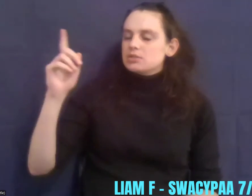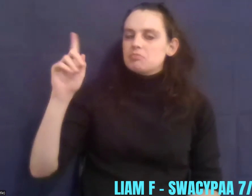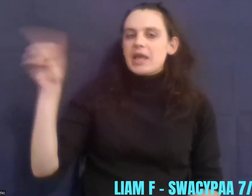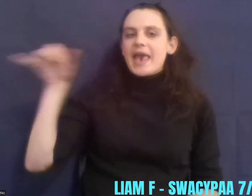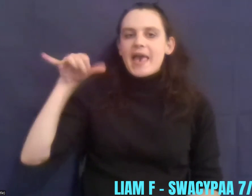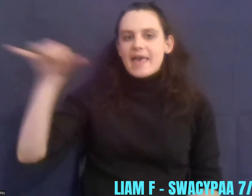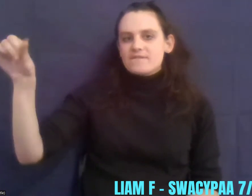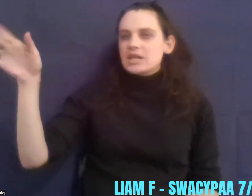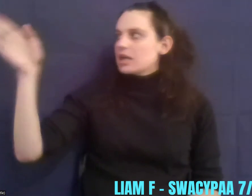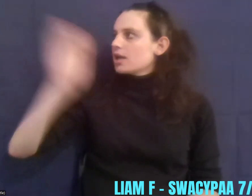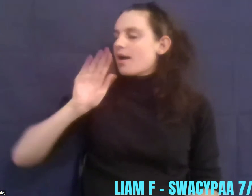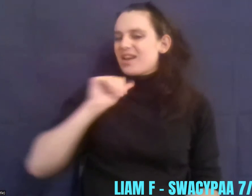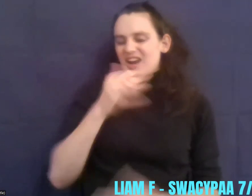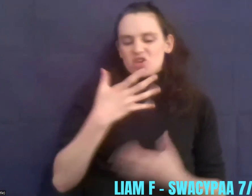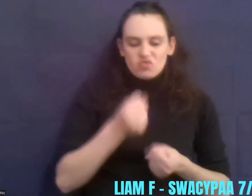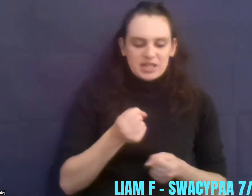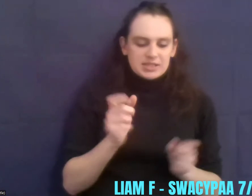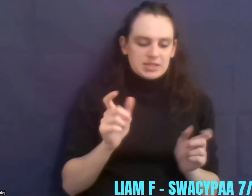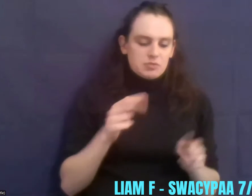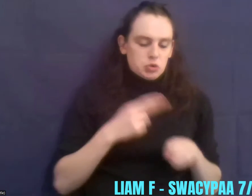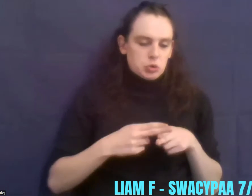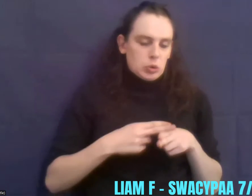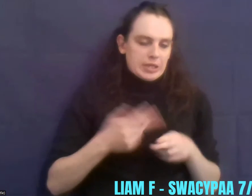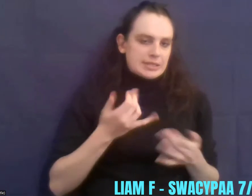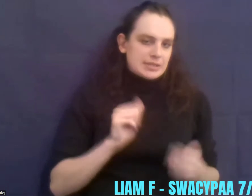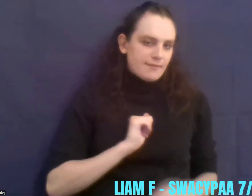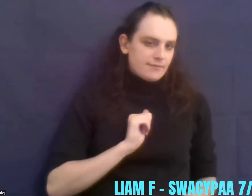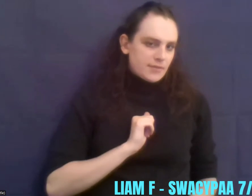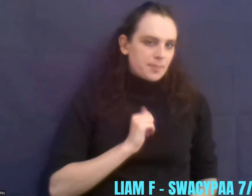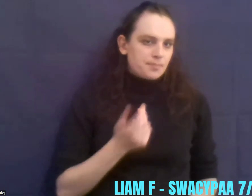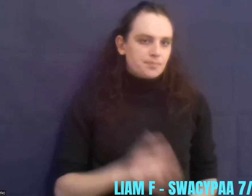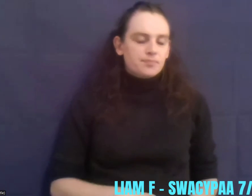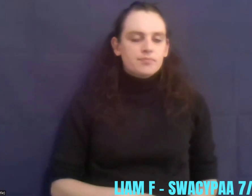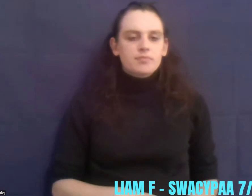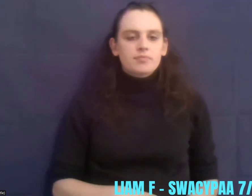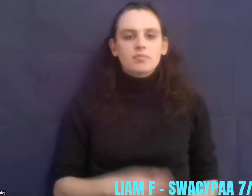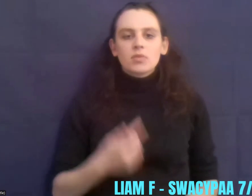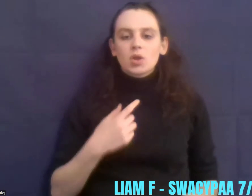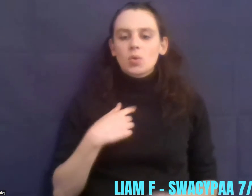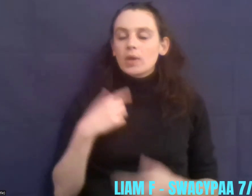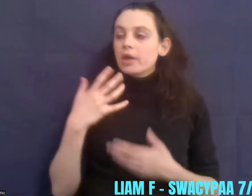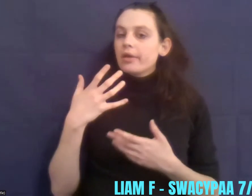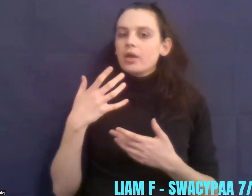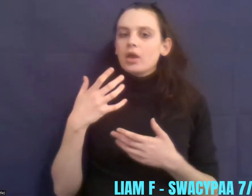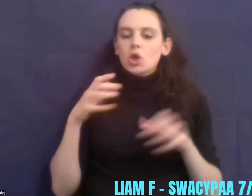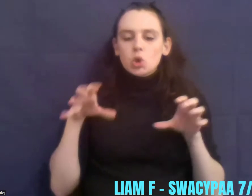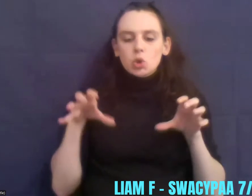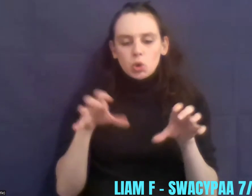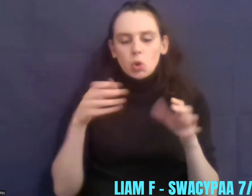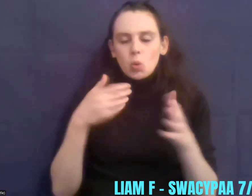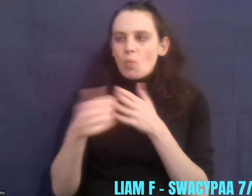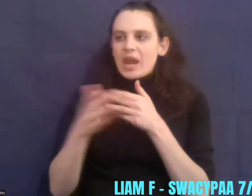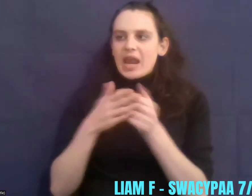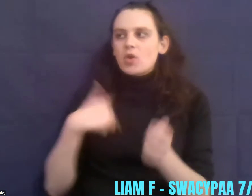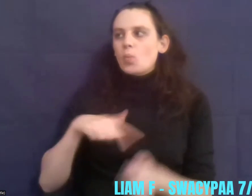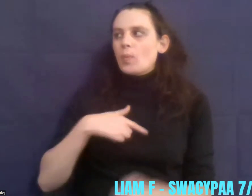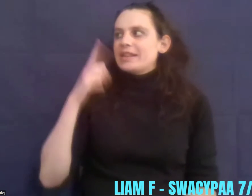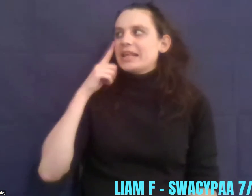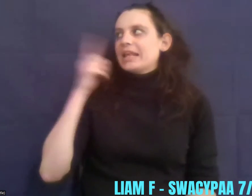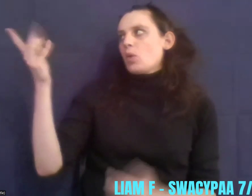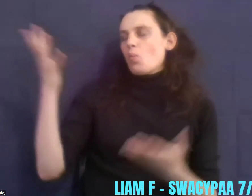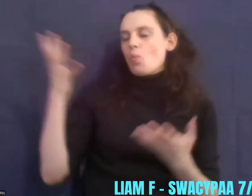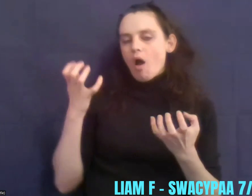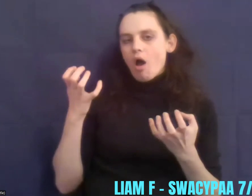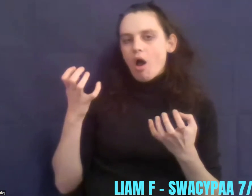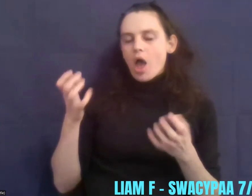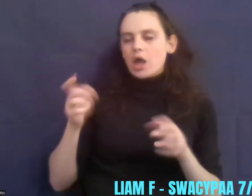role he assigns, just to the extent that we do as we think he would have us, and humbly rely on him. Does he